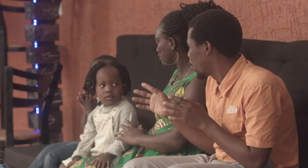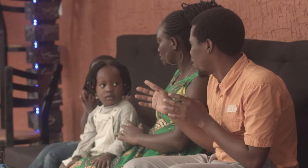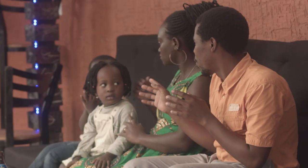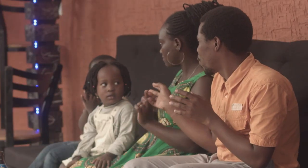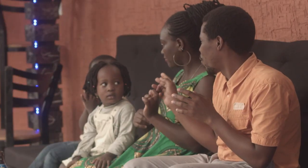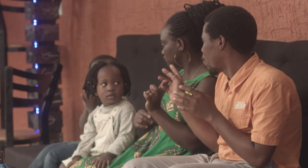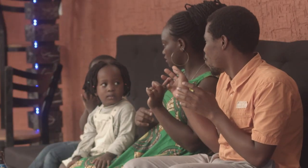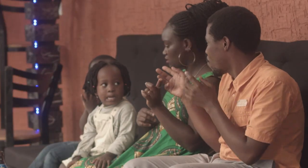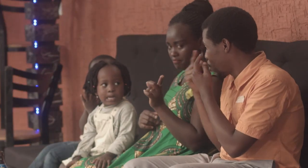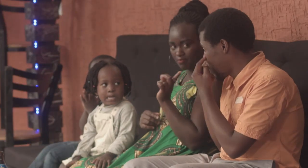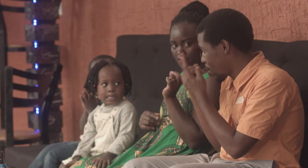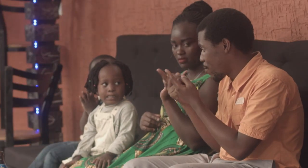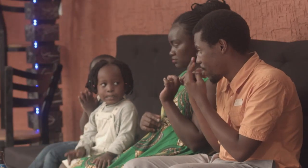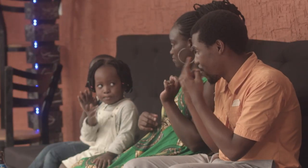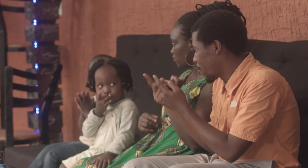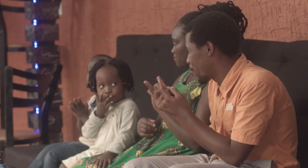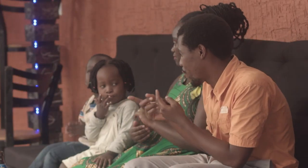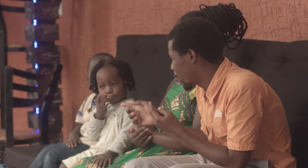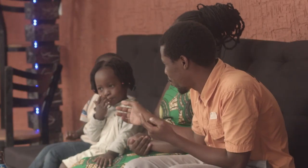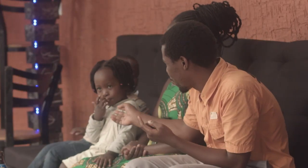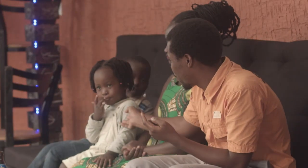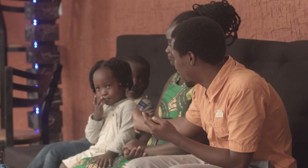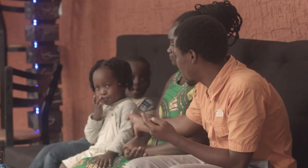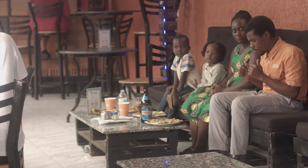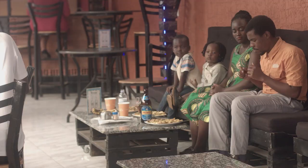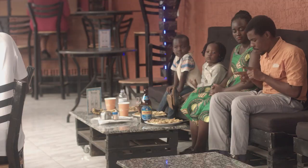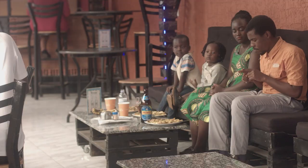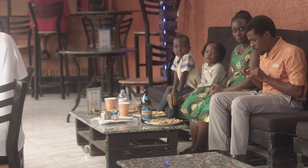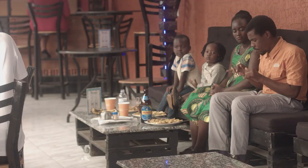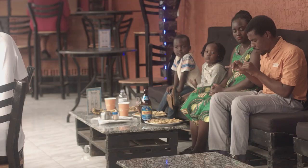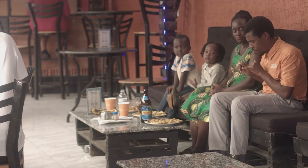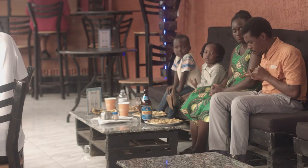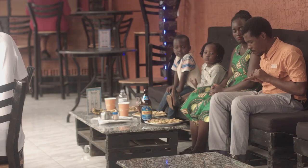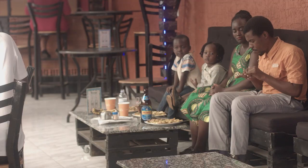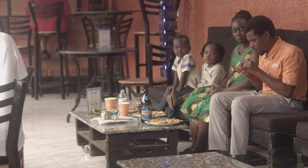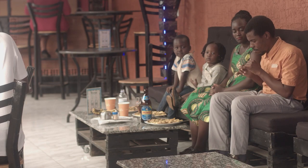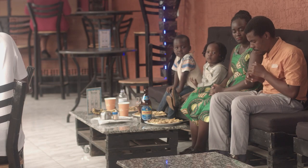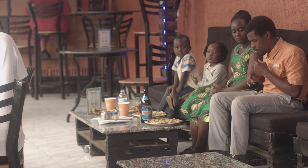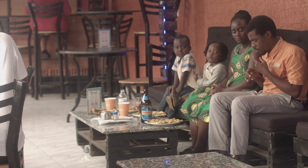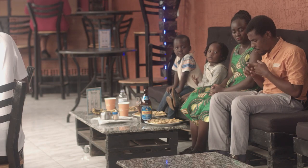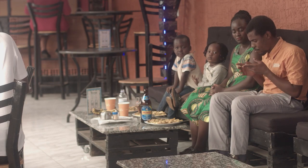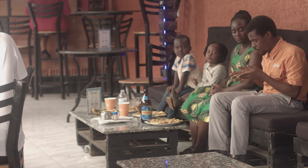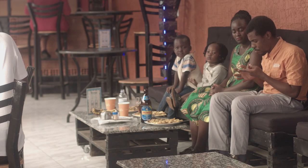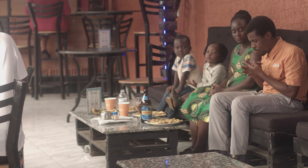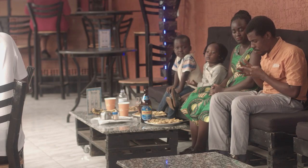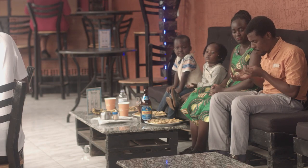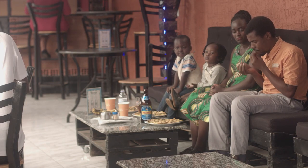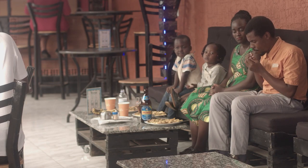is due to the fact that our lifestyle is rapidly changing with the new requirements and demands being instilled into